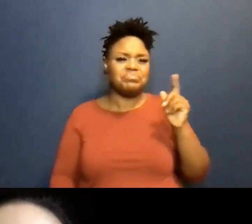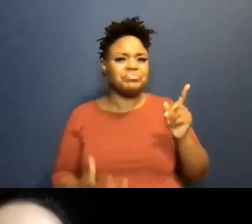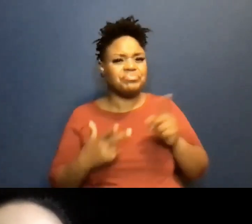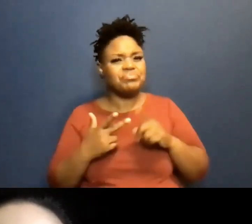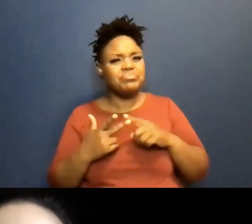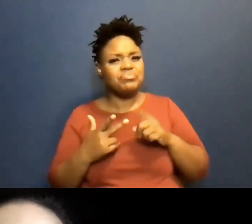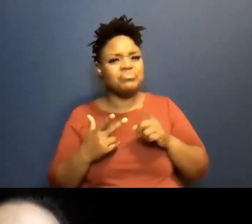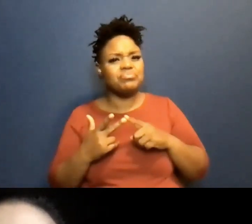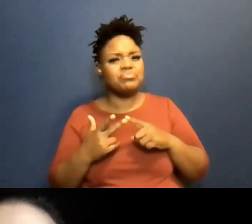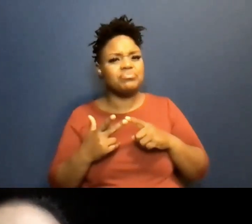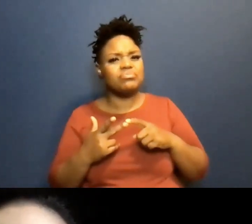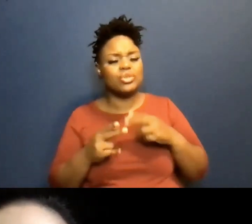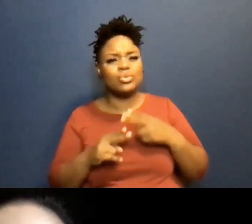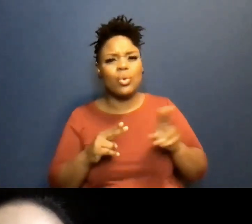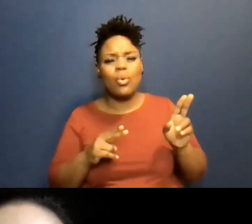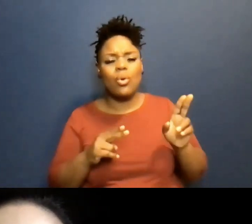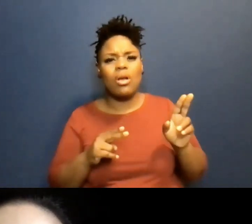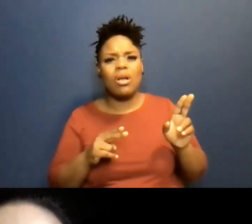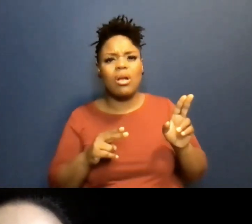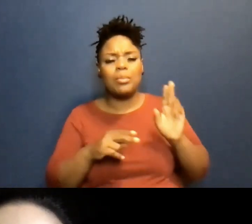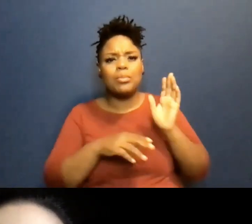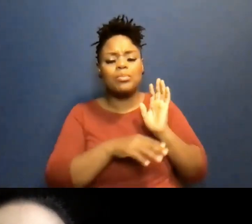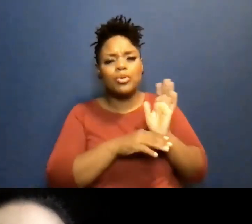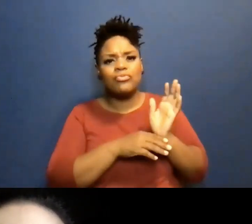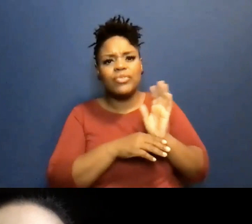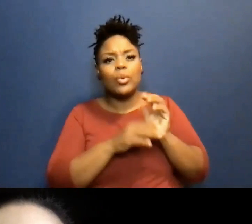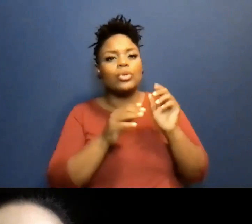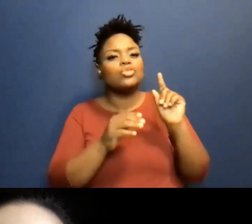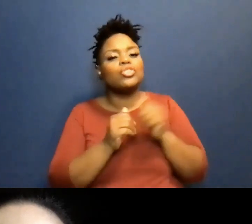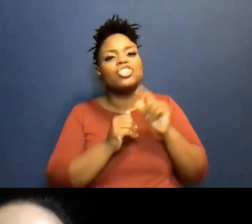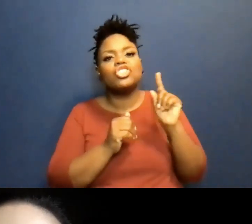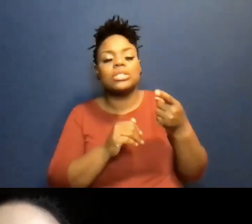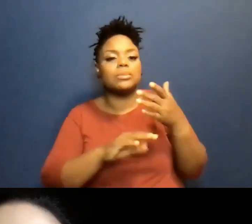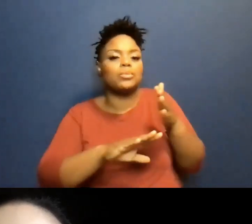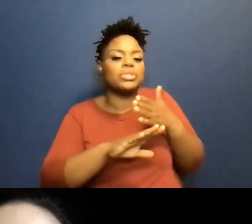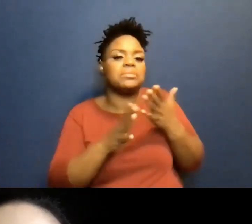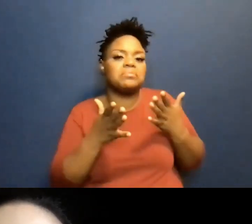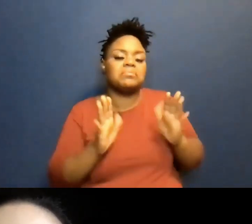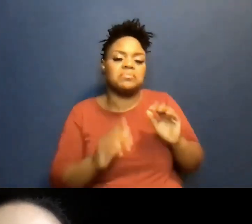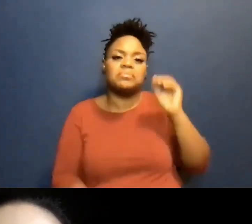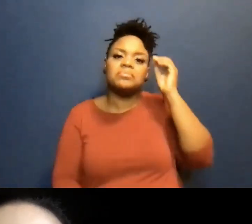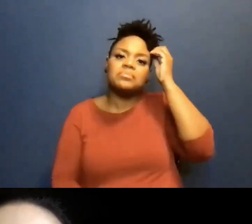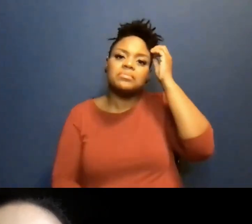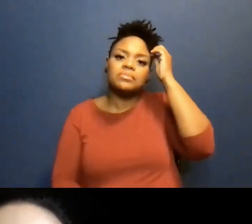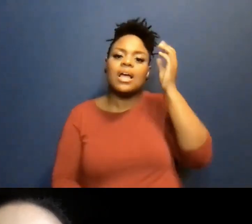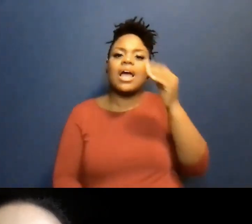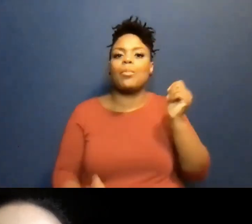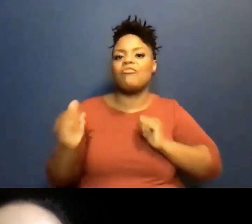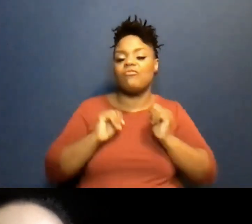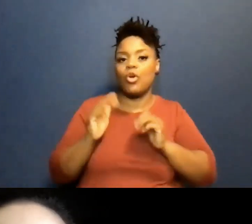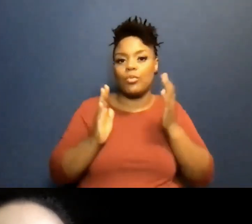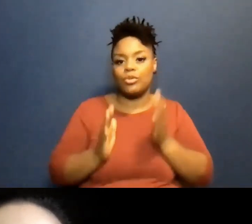with just music where the performer was such a natural part of